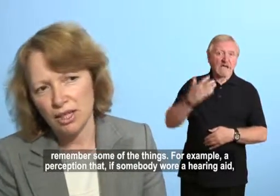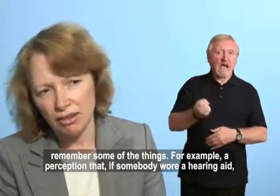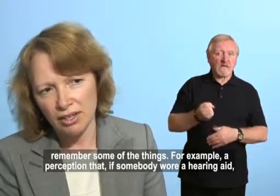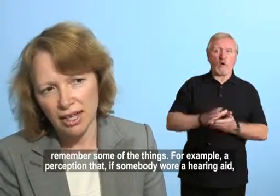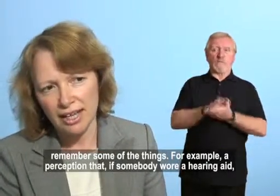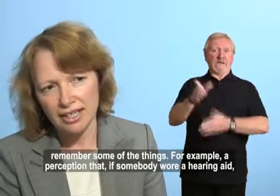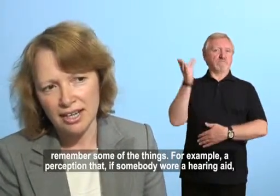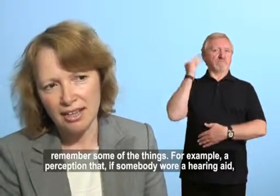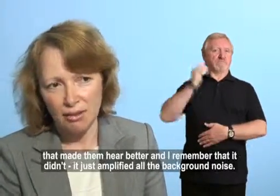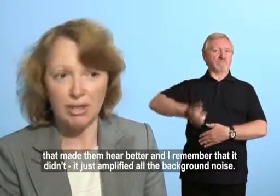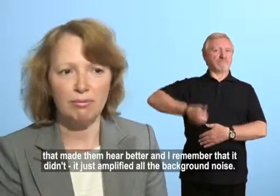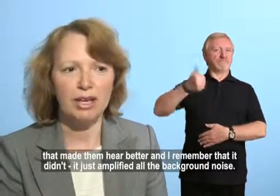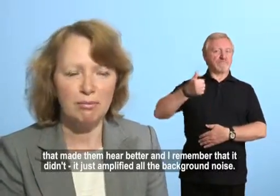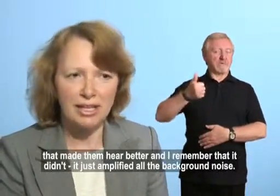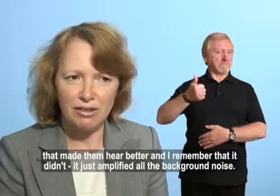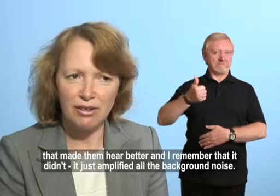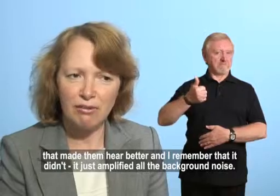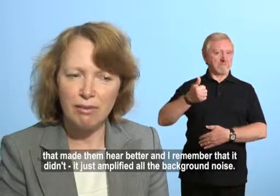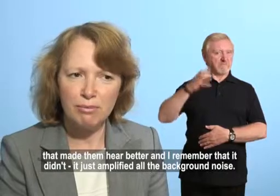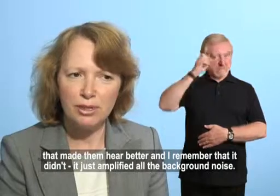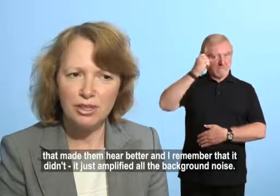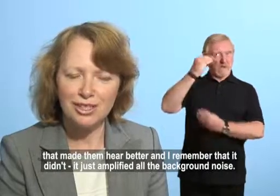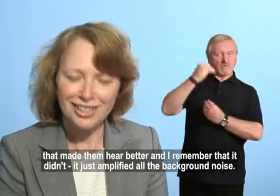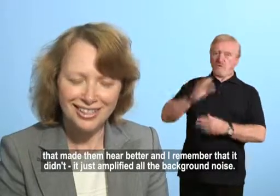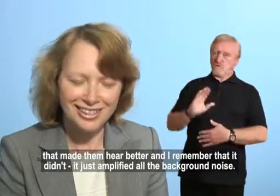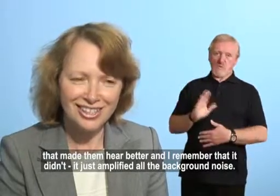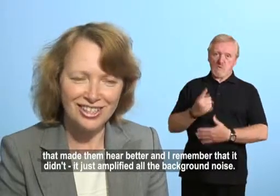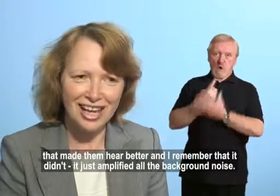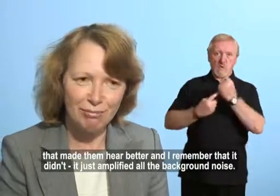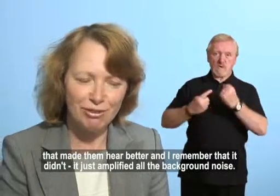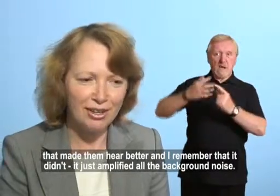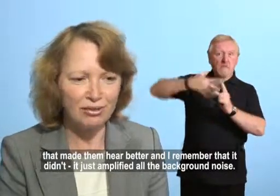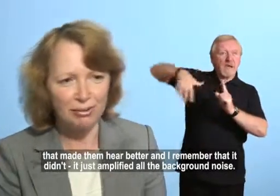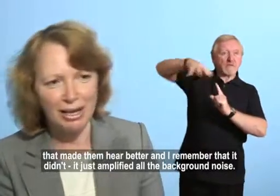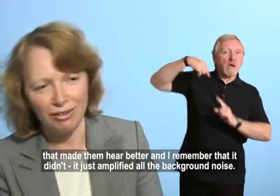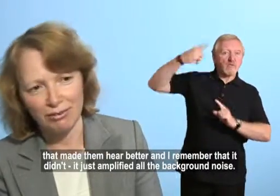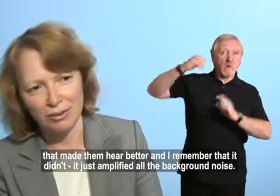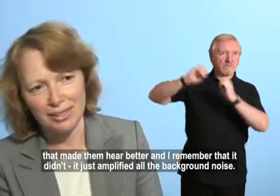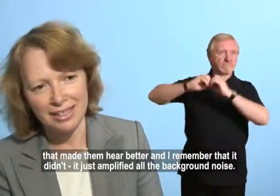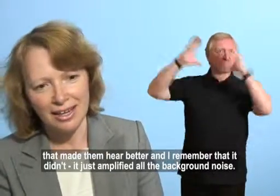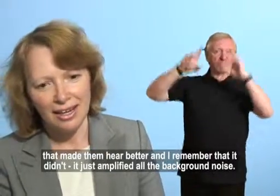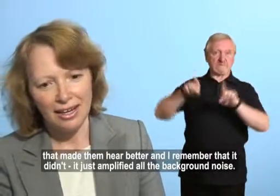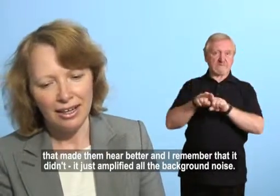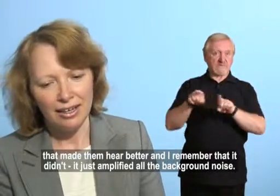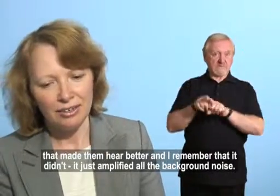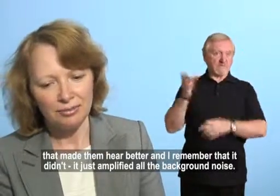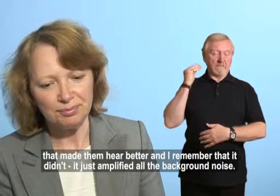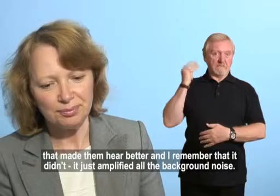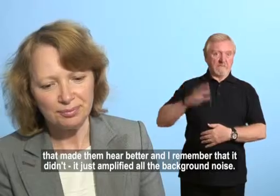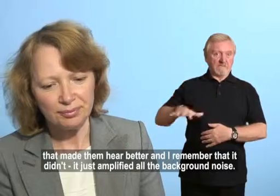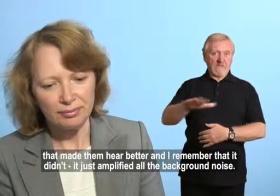somebody wore a hearing aid, that made them hear better. And I remember that it didn't, it just amplified all the background noise.